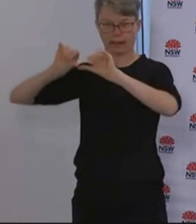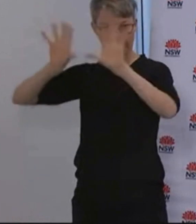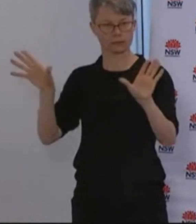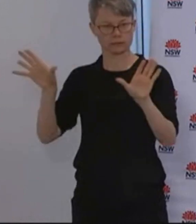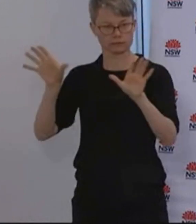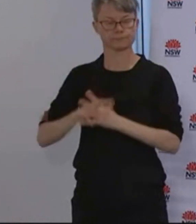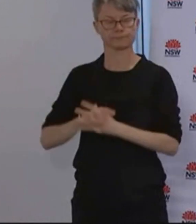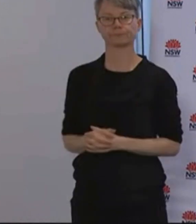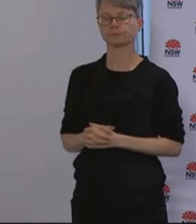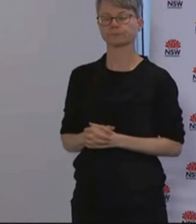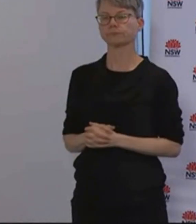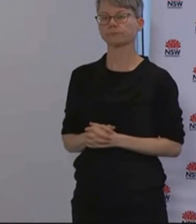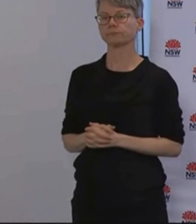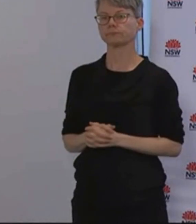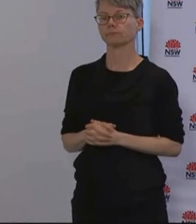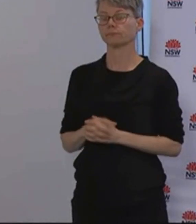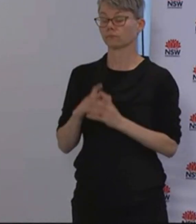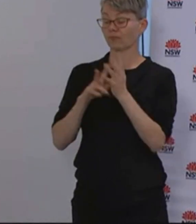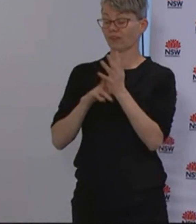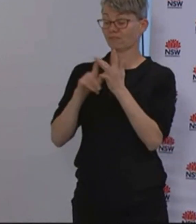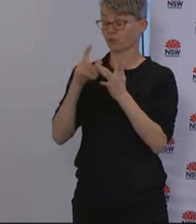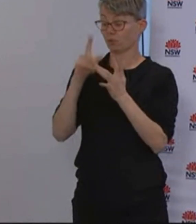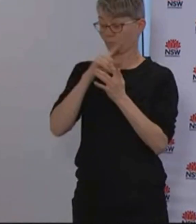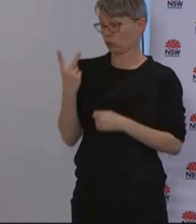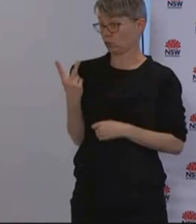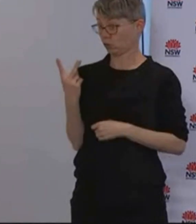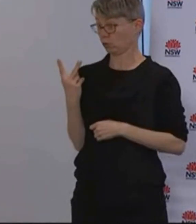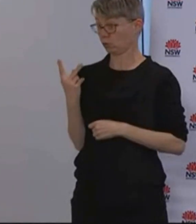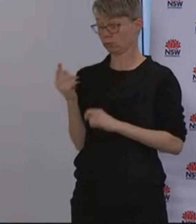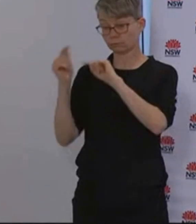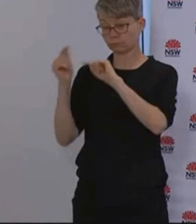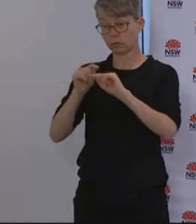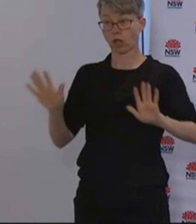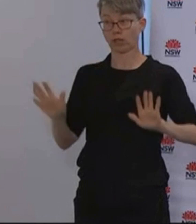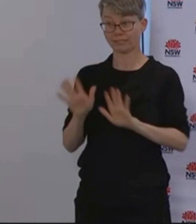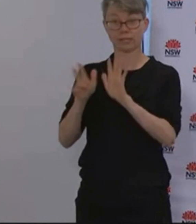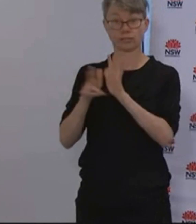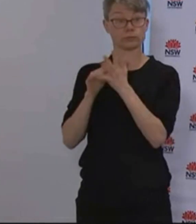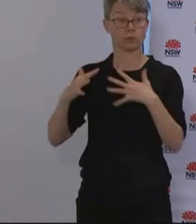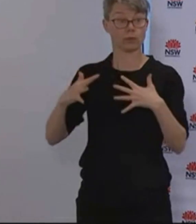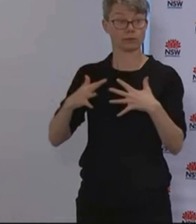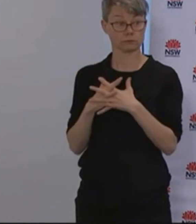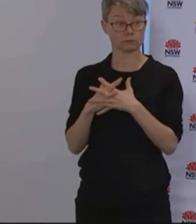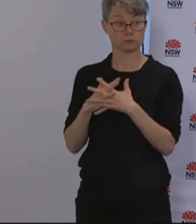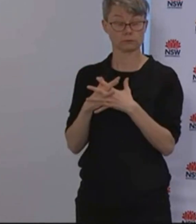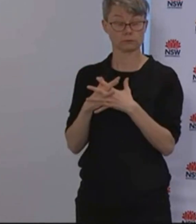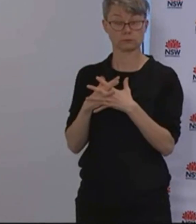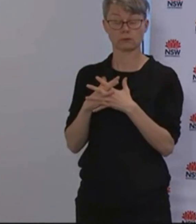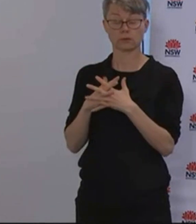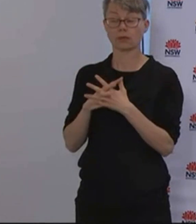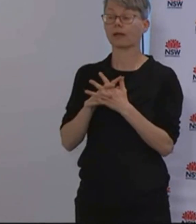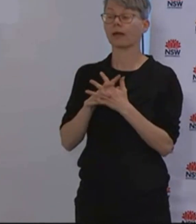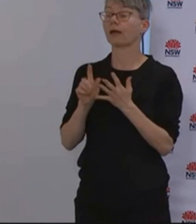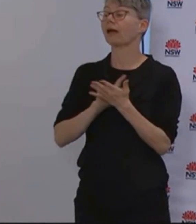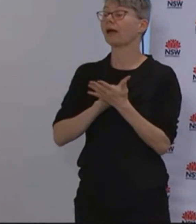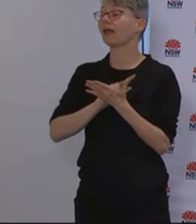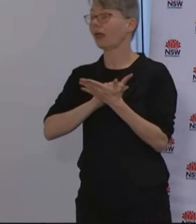cases in Victorians who were holidaying here who were